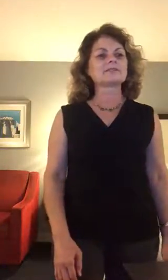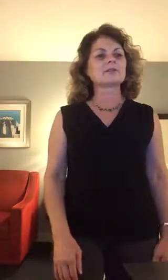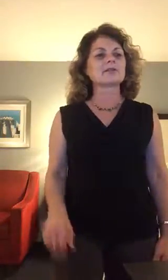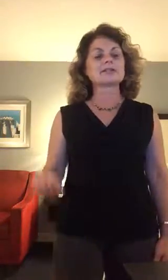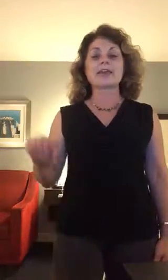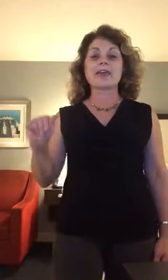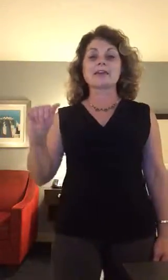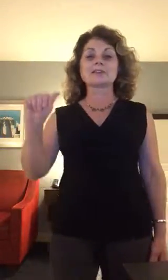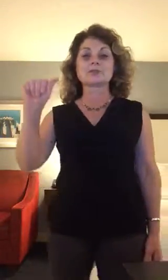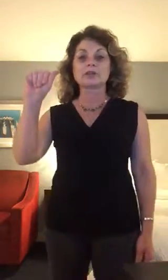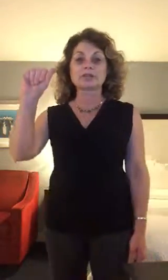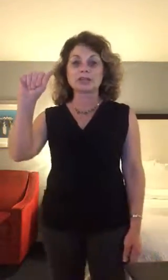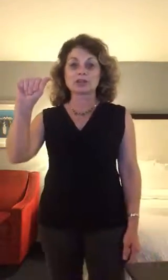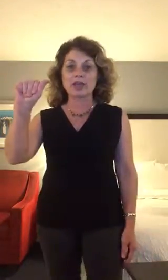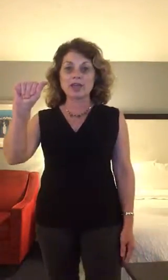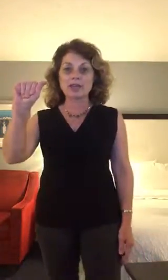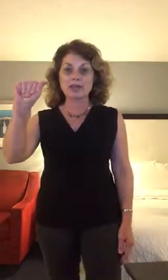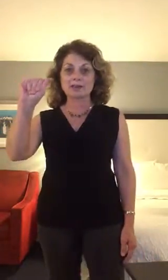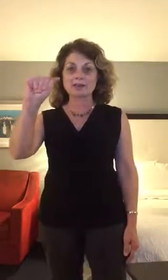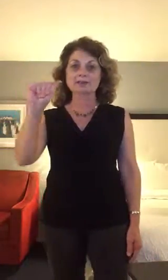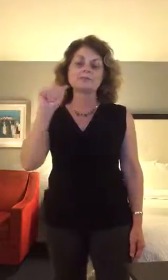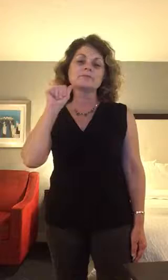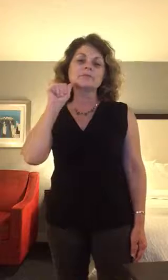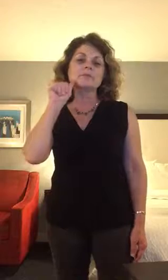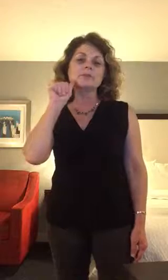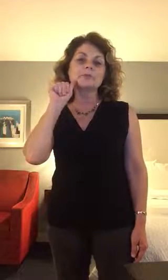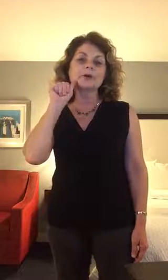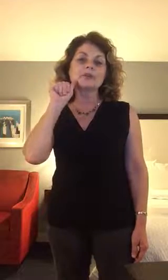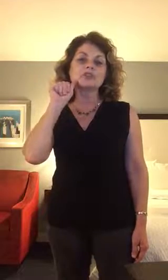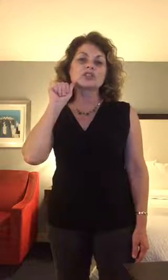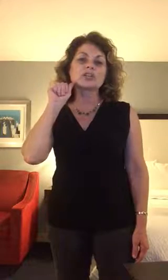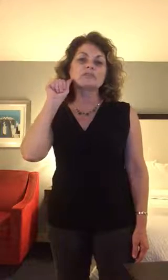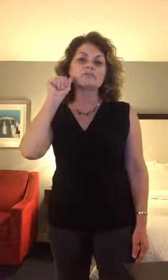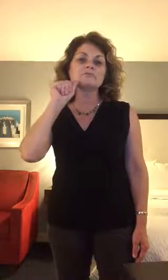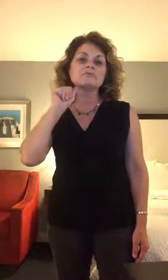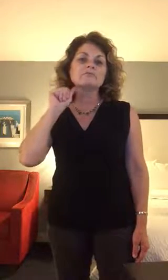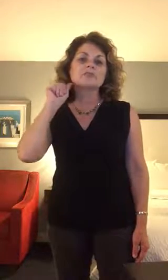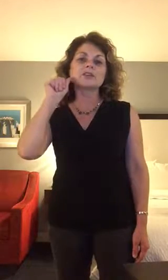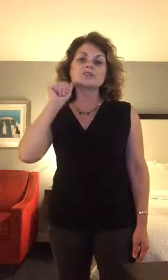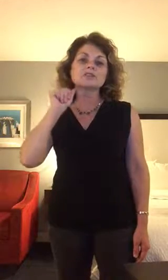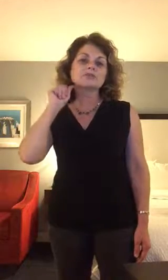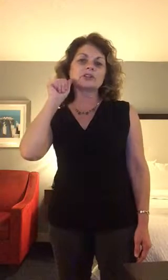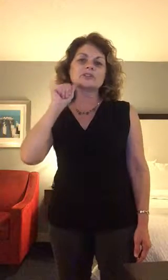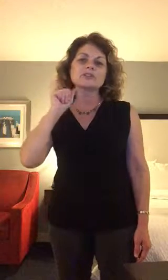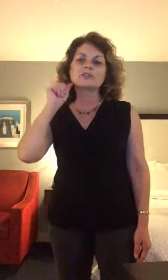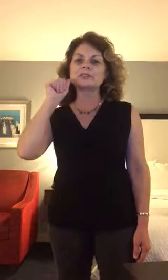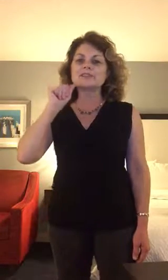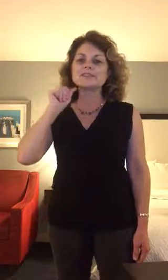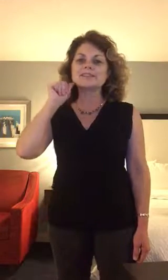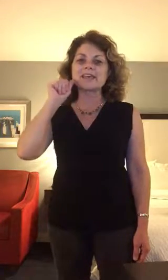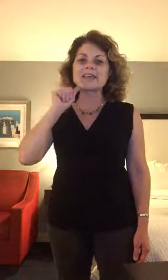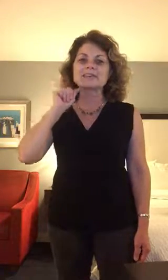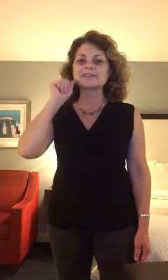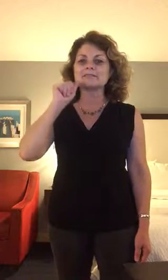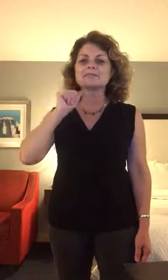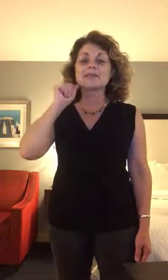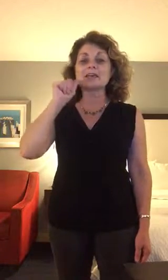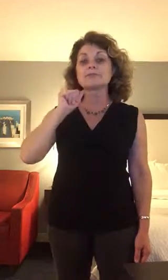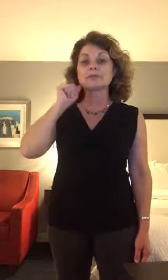So let's see. Aunt, we're going to take your A hand, put it by your chin, and just do little circles. This is aunt. A for